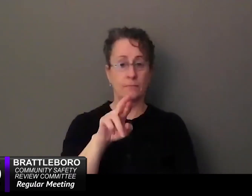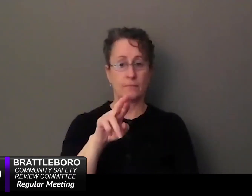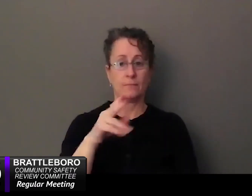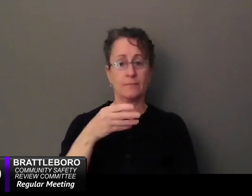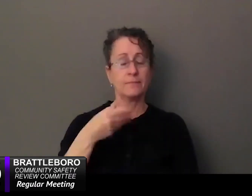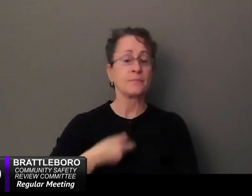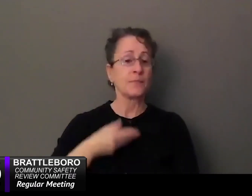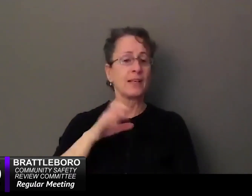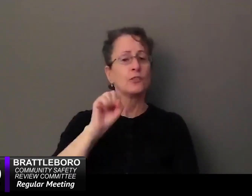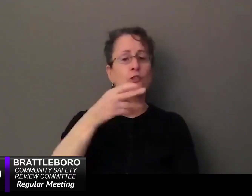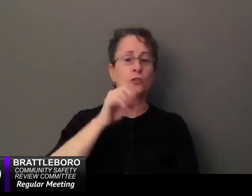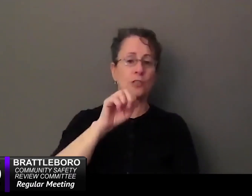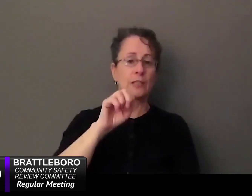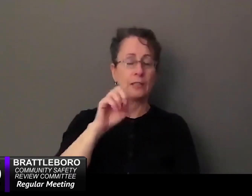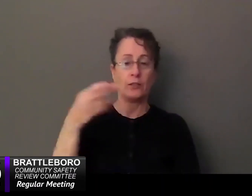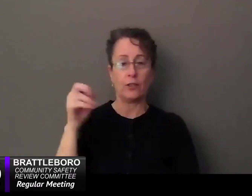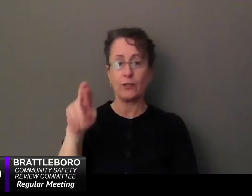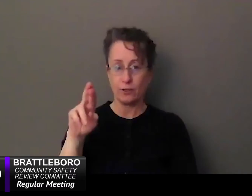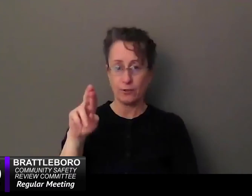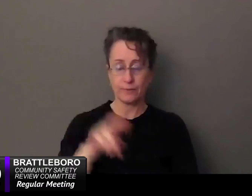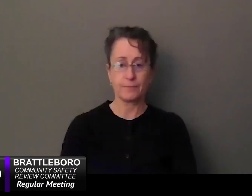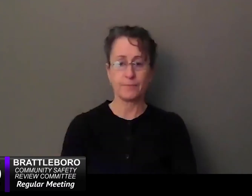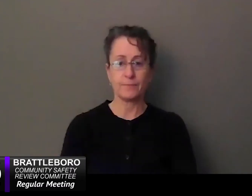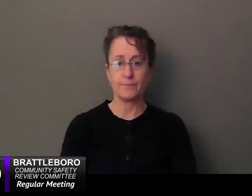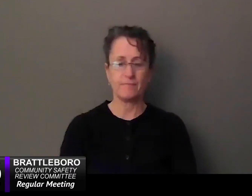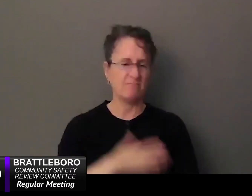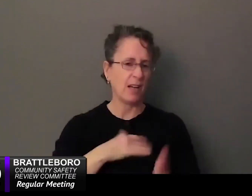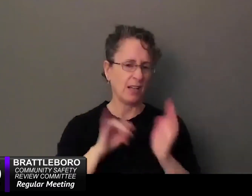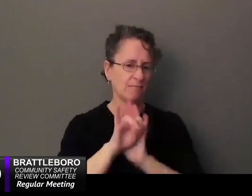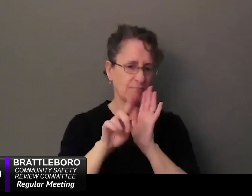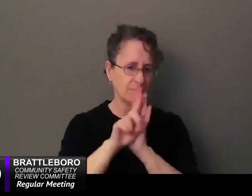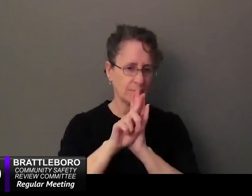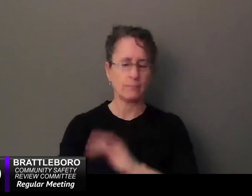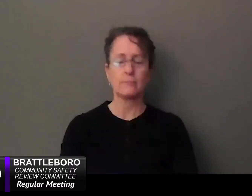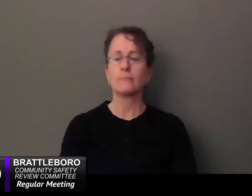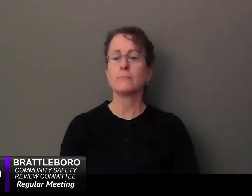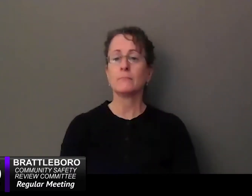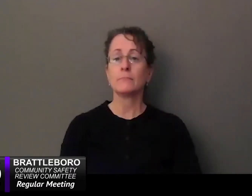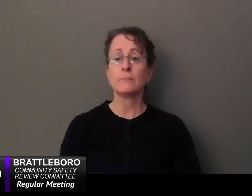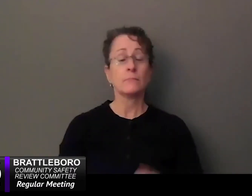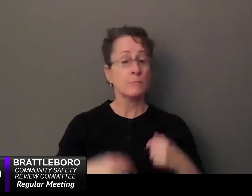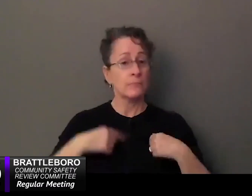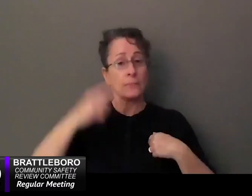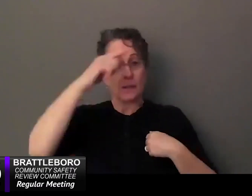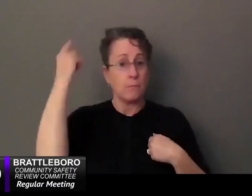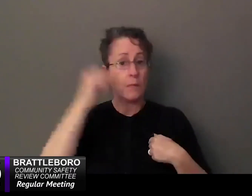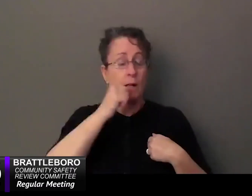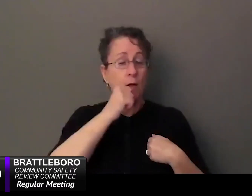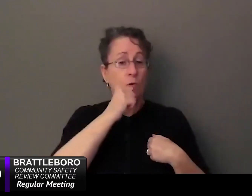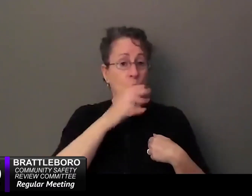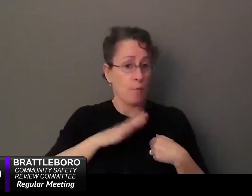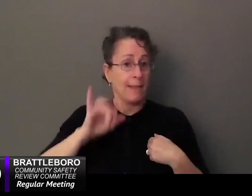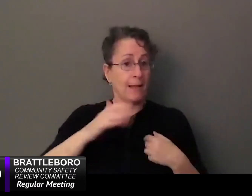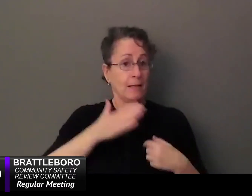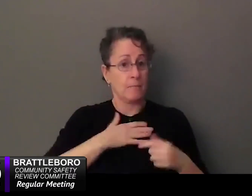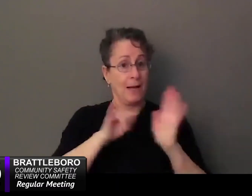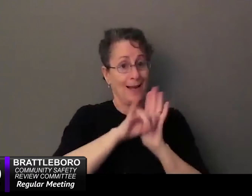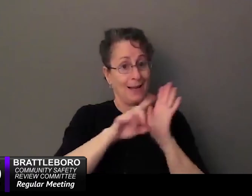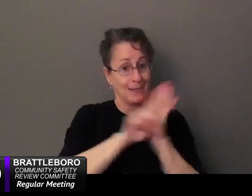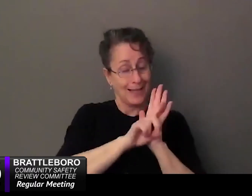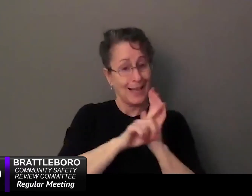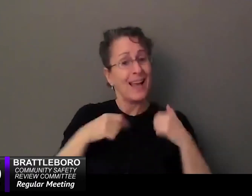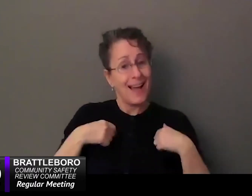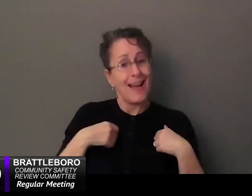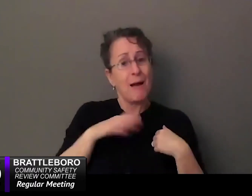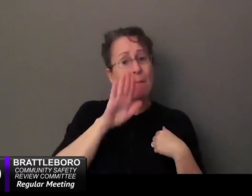her pronouns, and I identify as a Black woman, and I say that because I'm biracial.